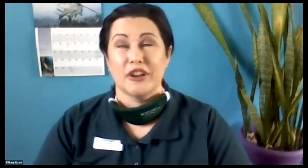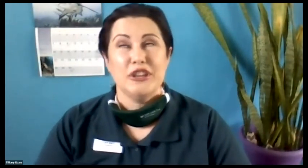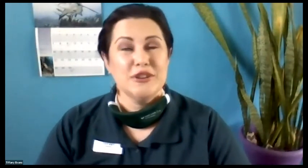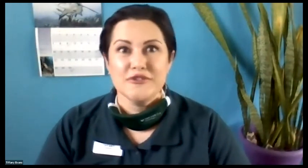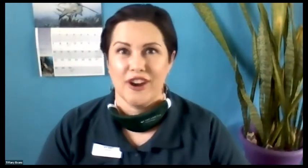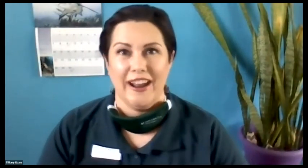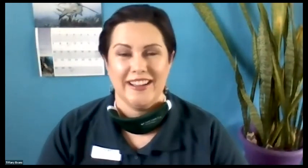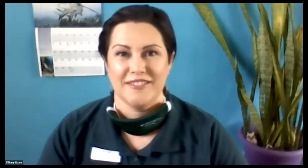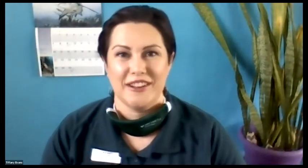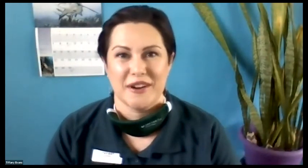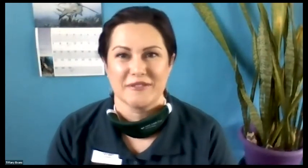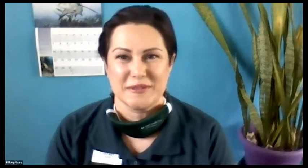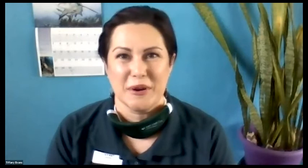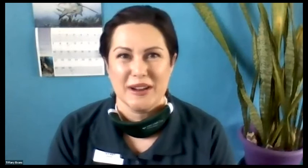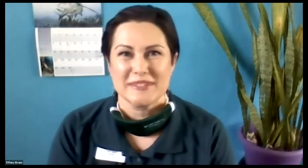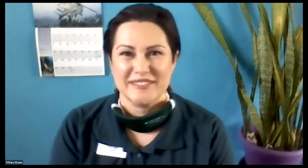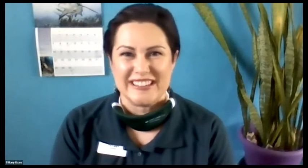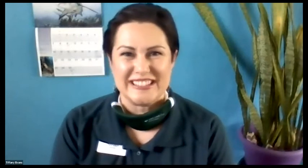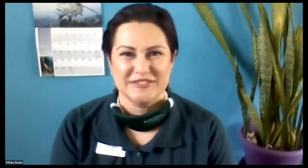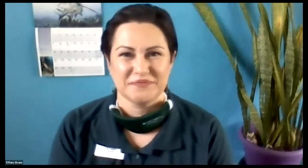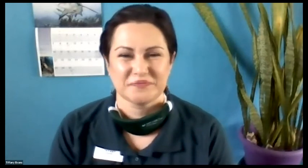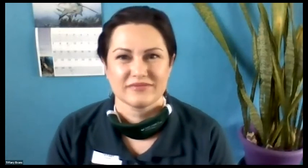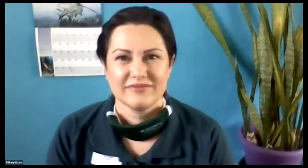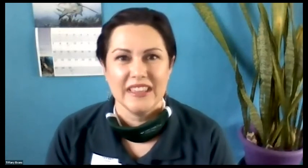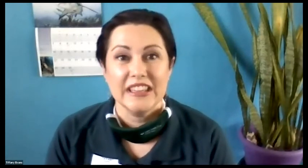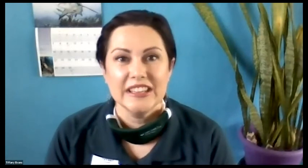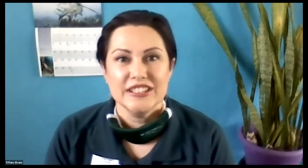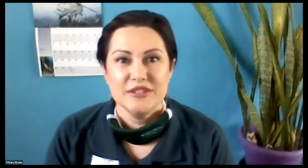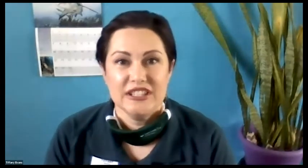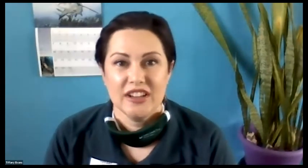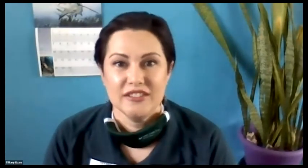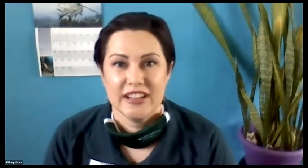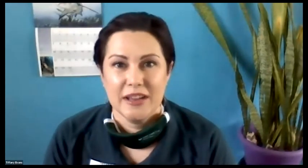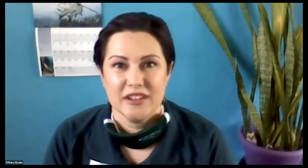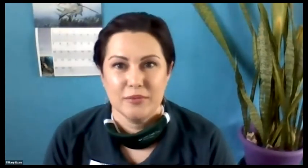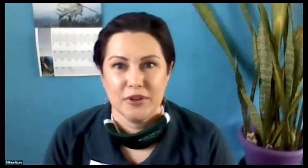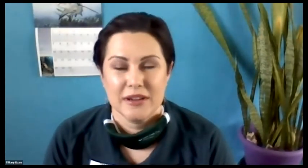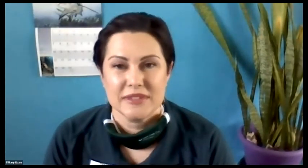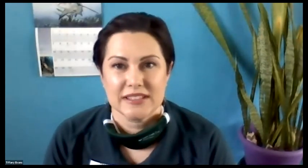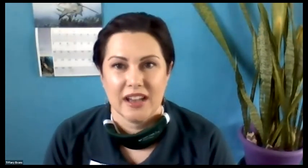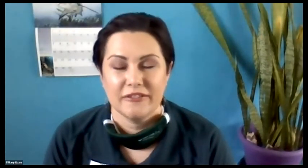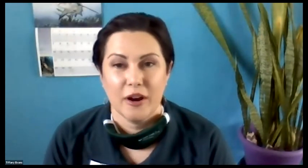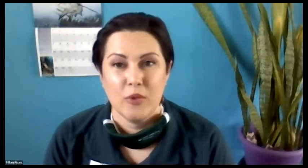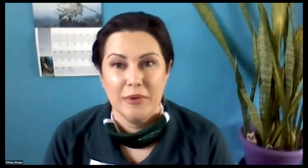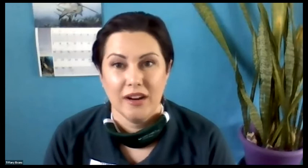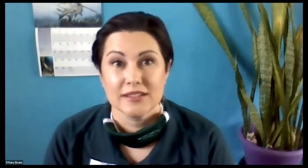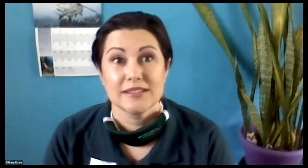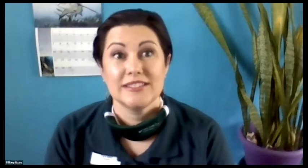huge variety of video conference programs that we can do. Do you teach other types of programs aside from webinars?